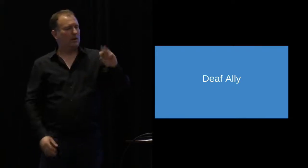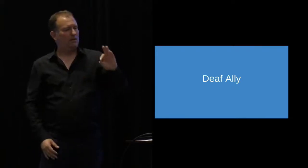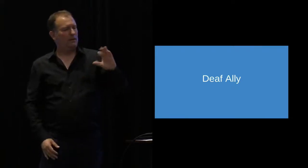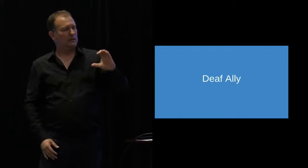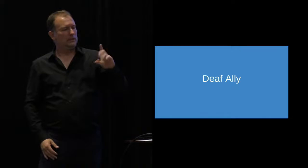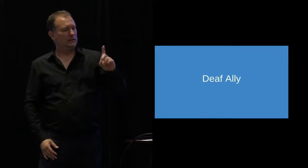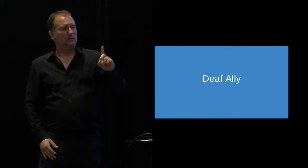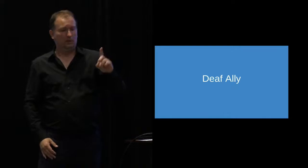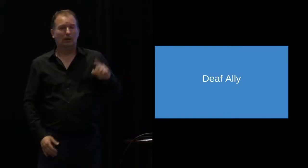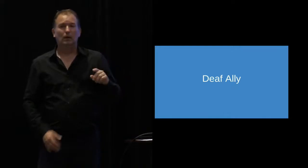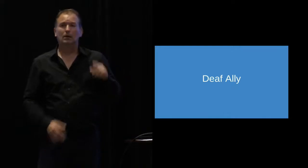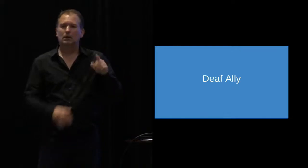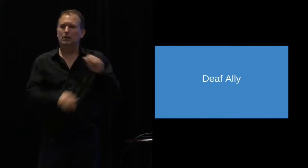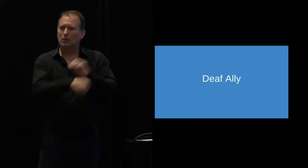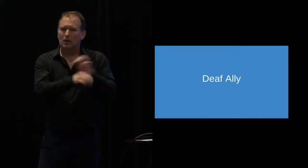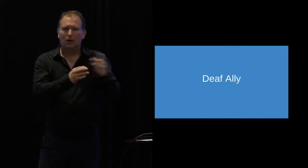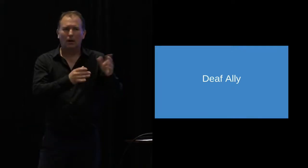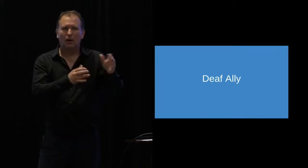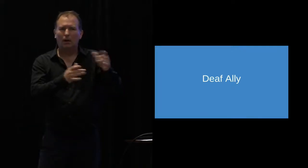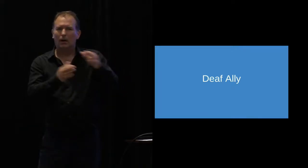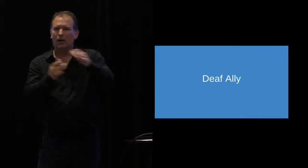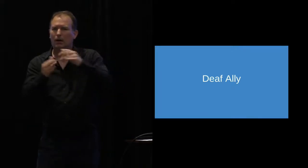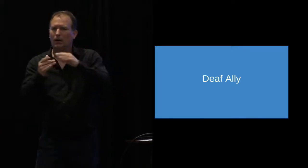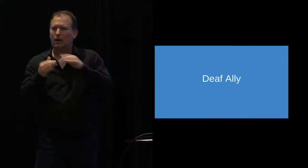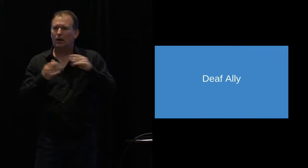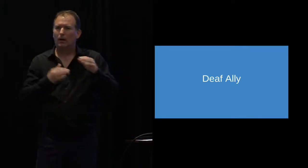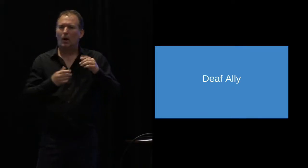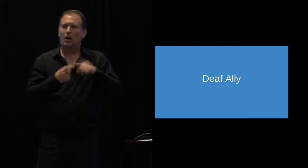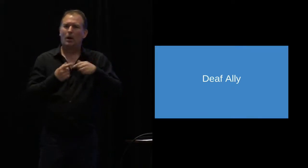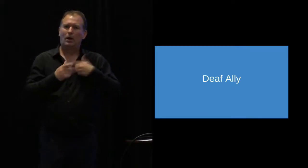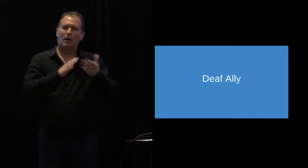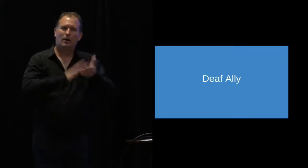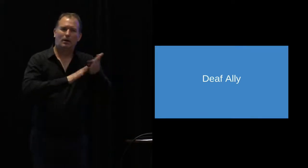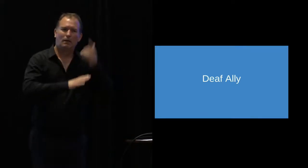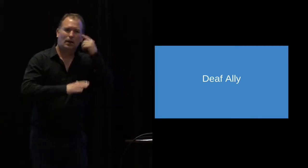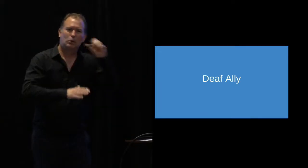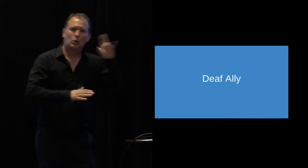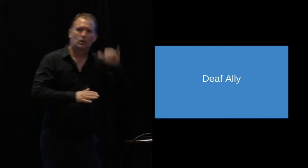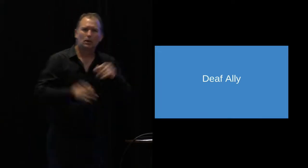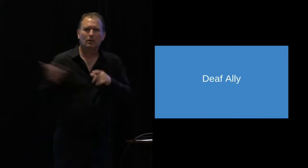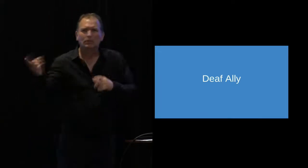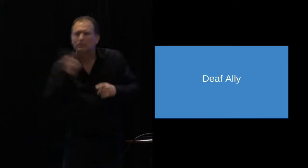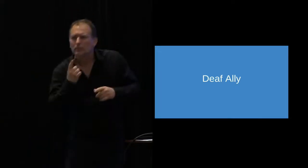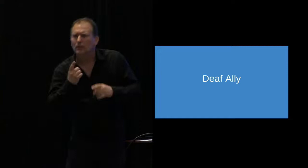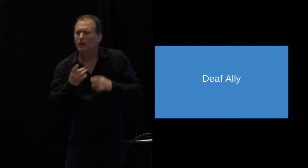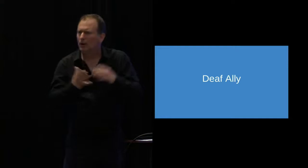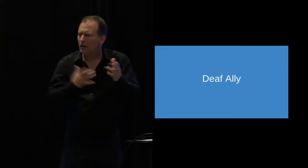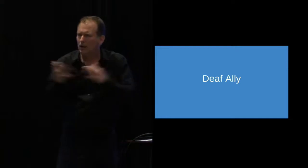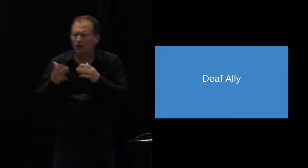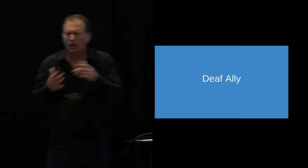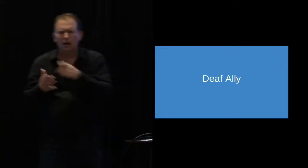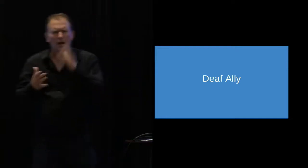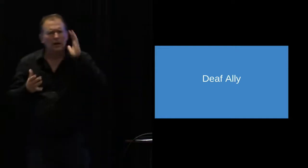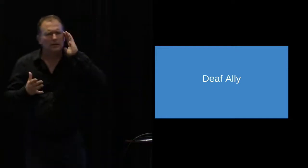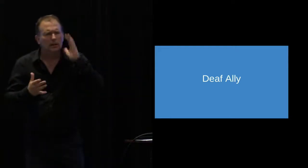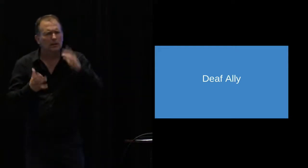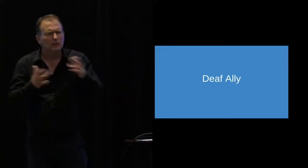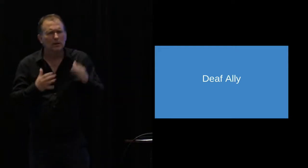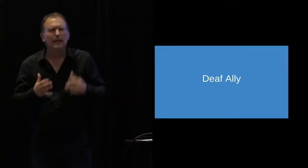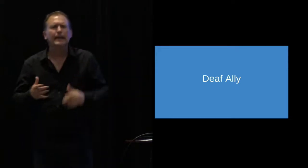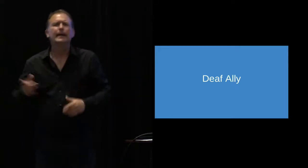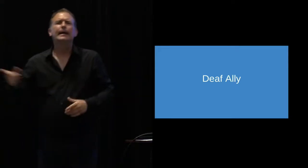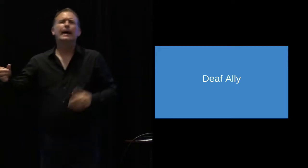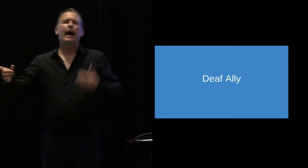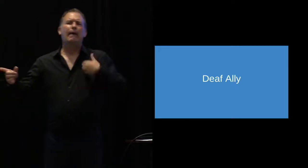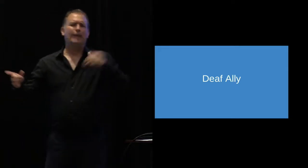the Ministry of Children and Family, something. I always forget the names of all the different ministries. But somebody who has